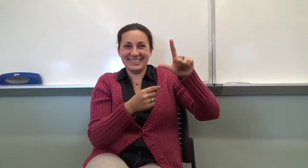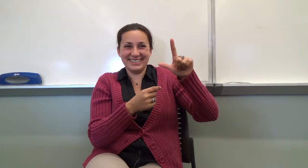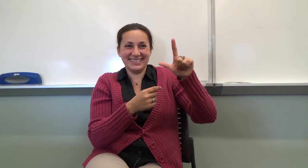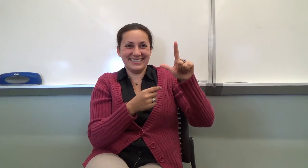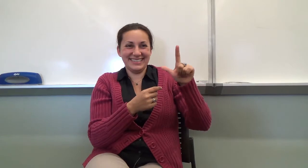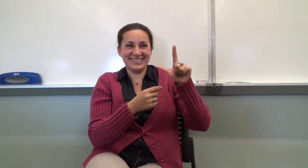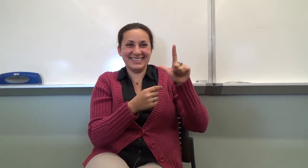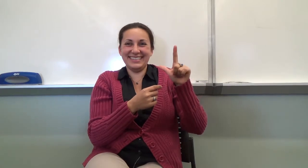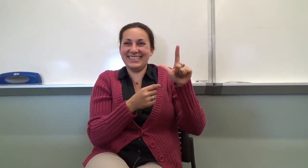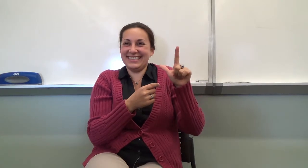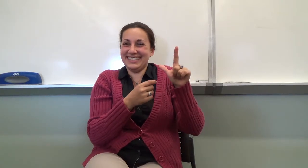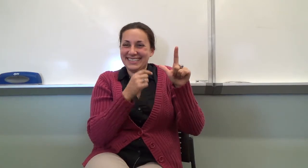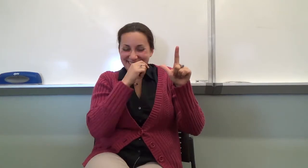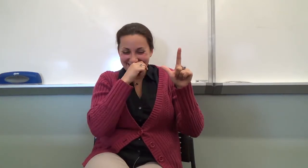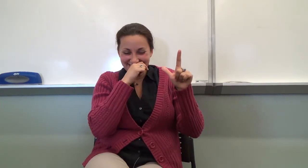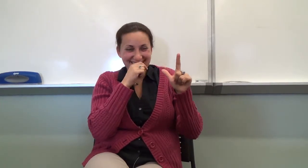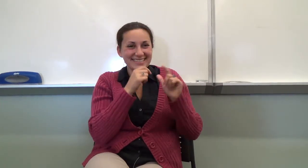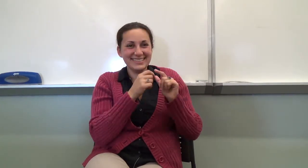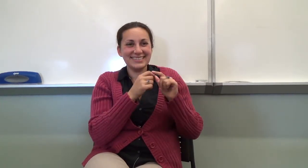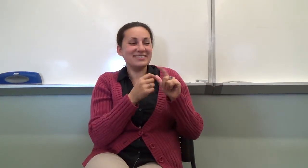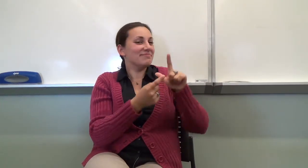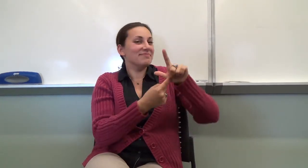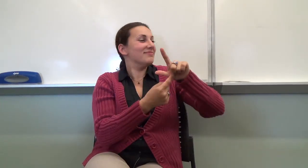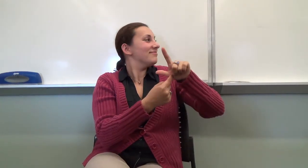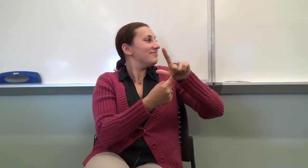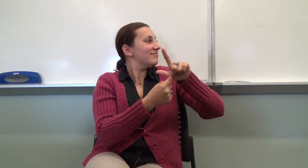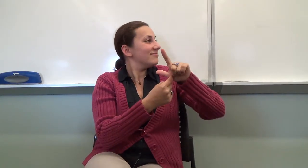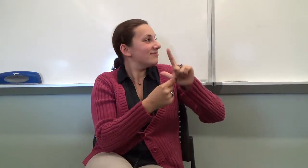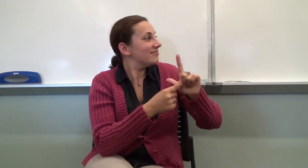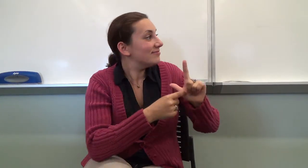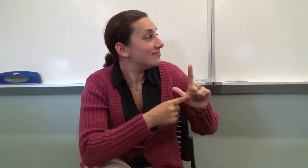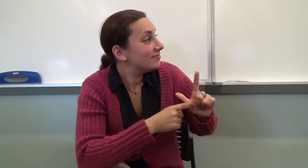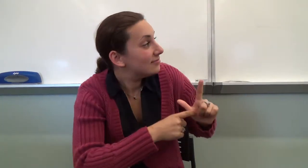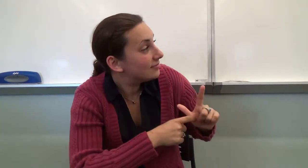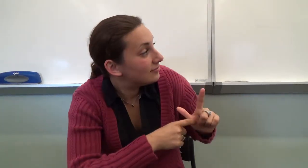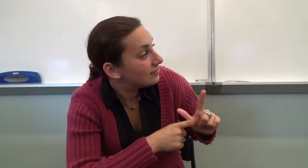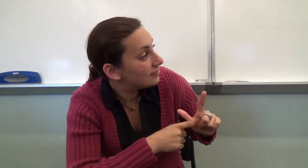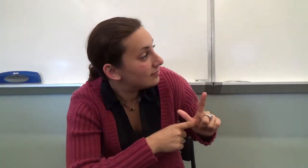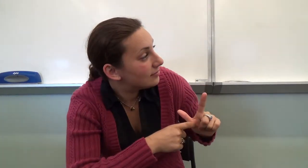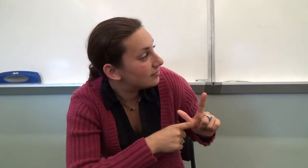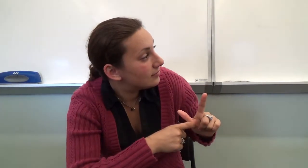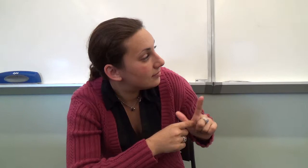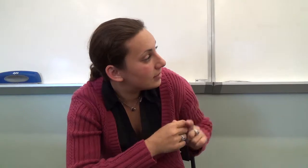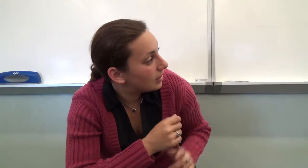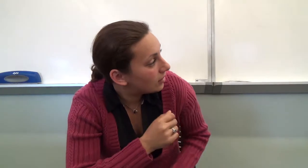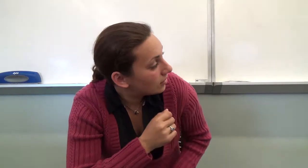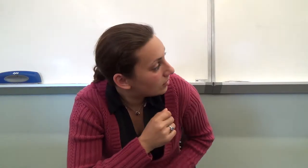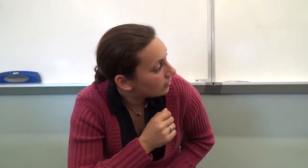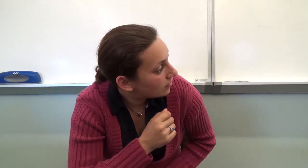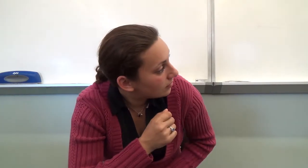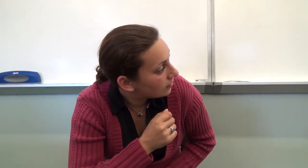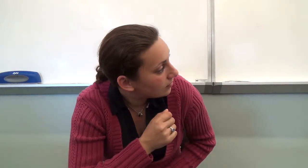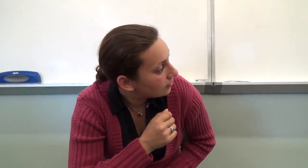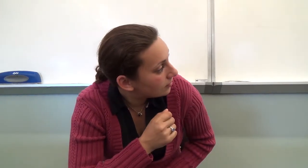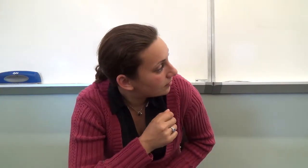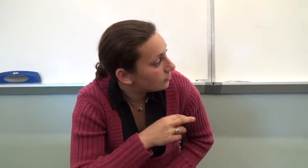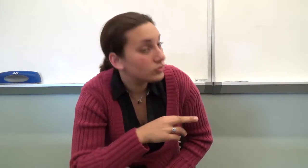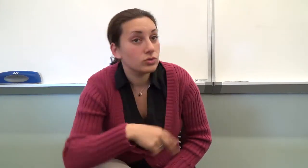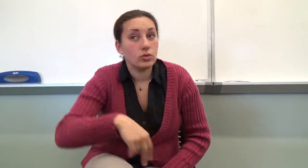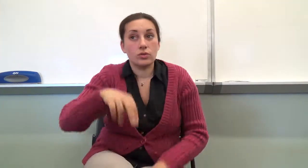We'll call this A. We'll call this point B up here. So this would be ray AB with the one-sided